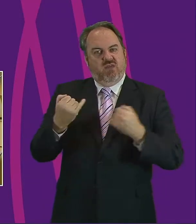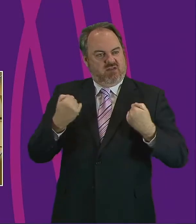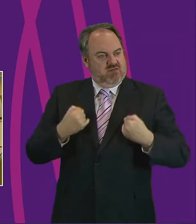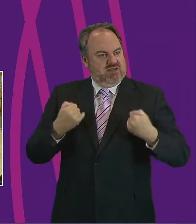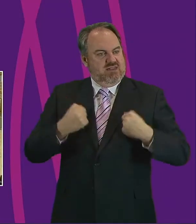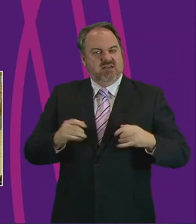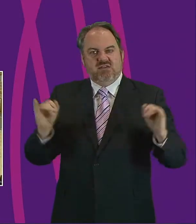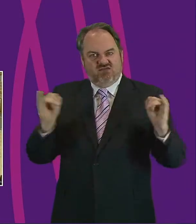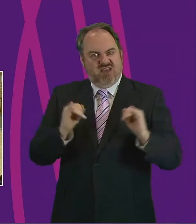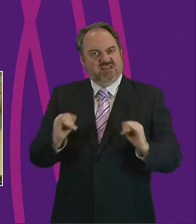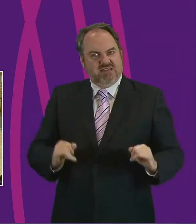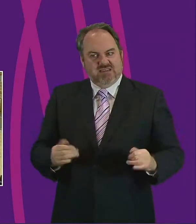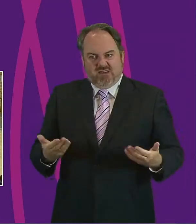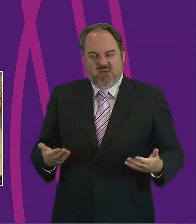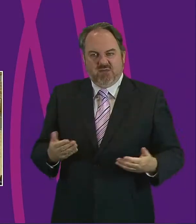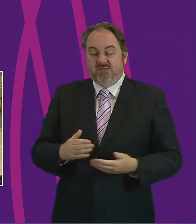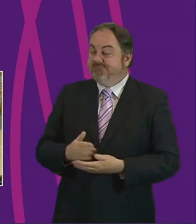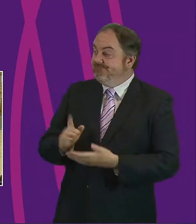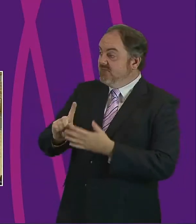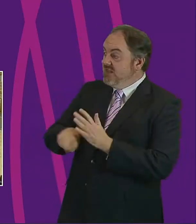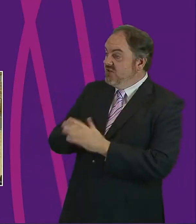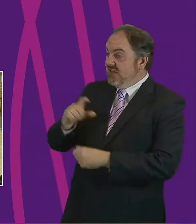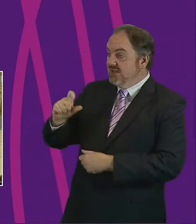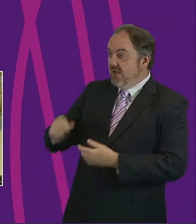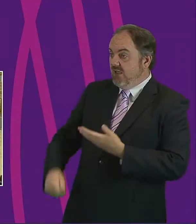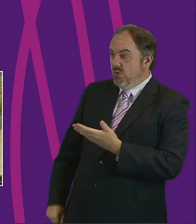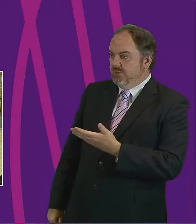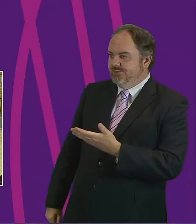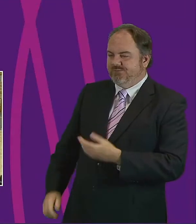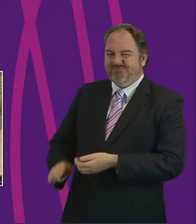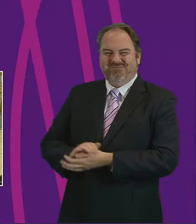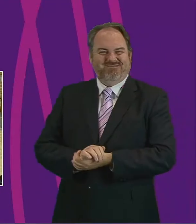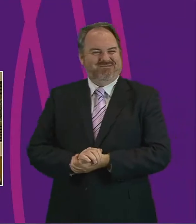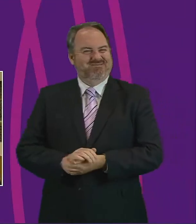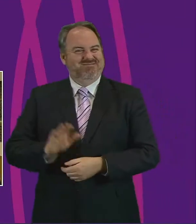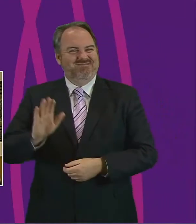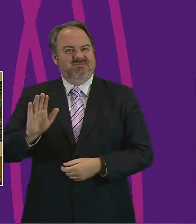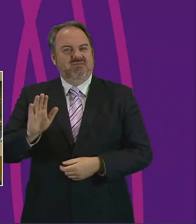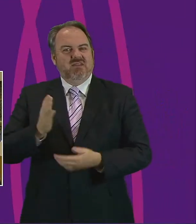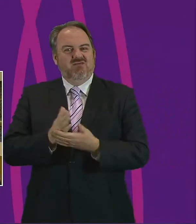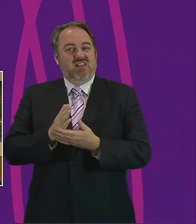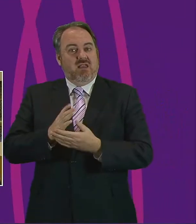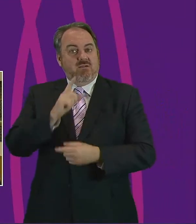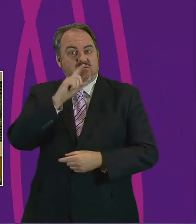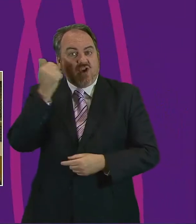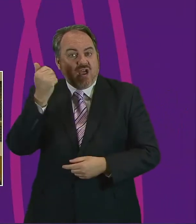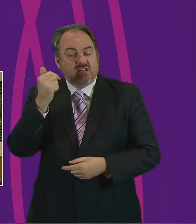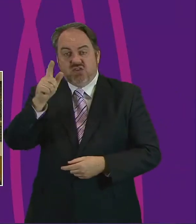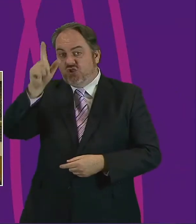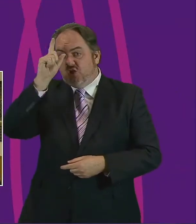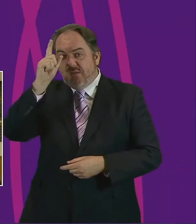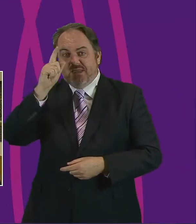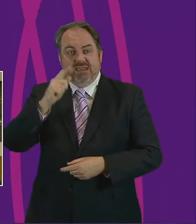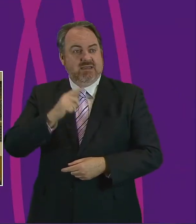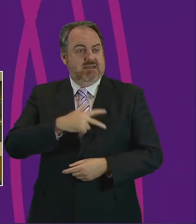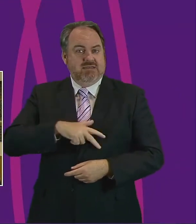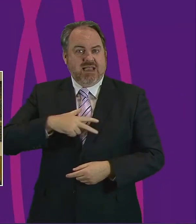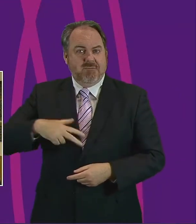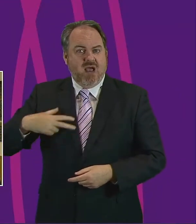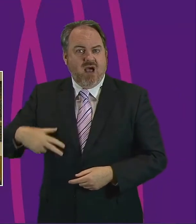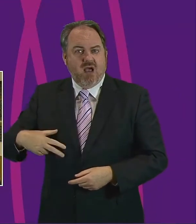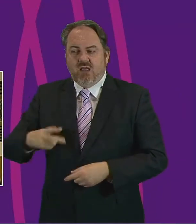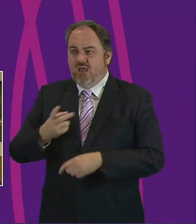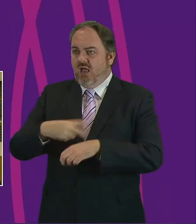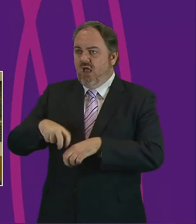can. Jackson Carlo. Presiding officer, France, Germany, Denmark and Ireland are moving heaven and earth.